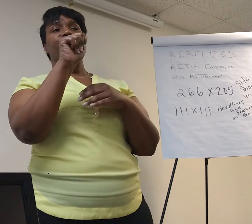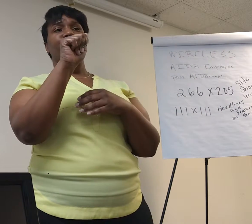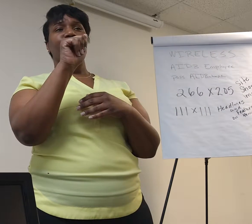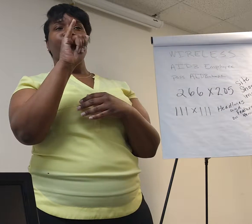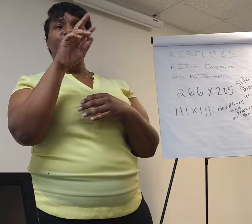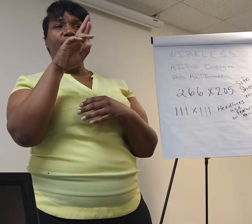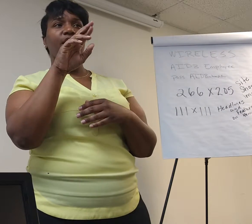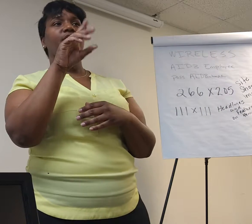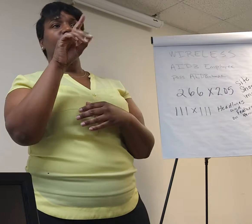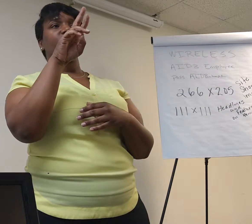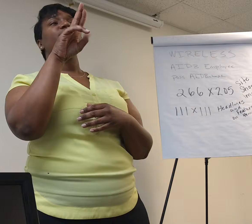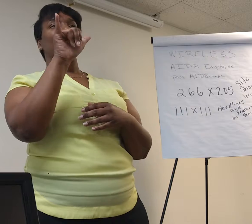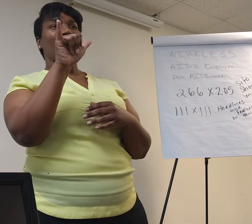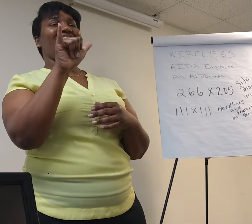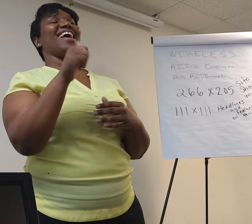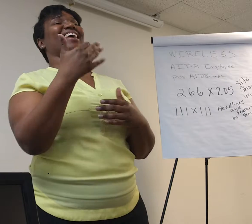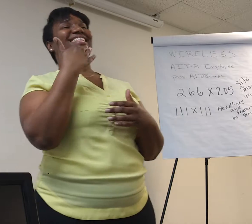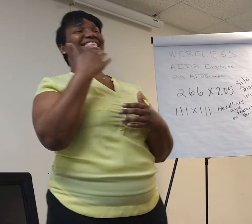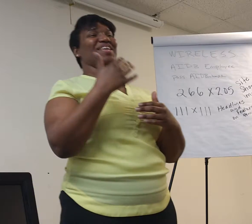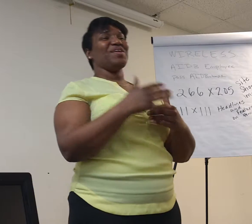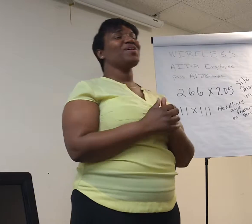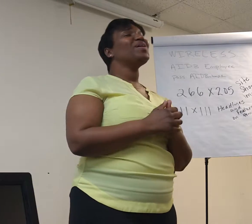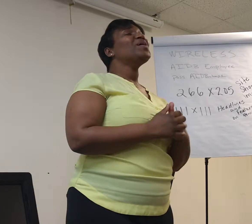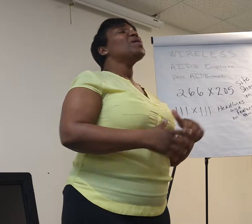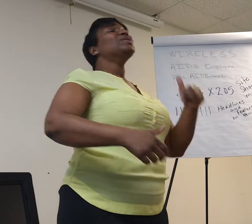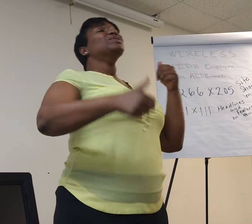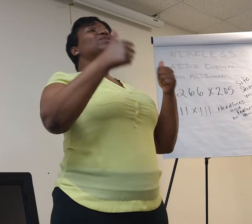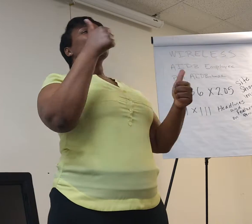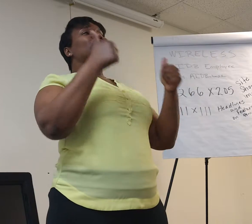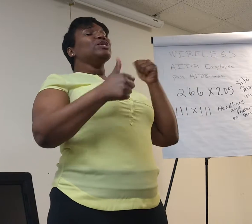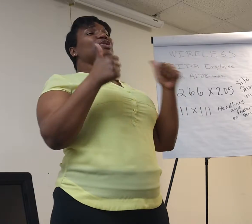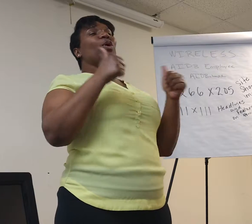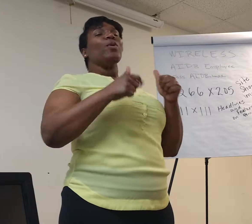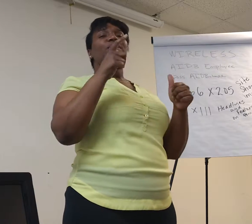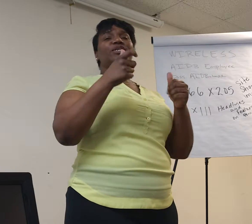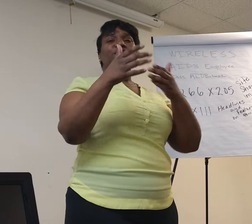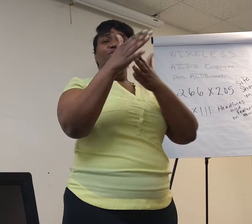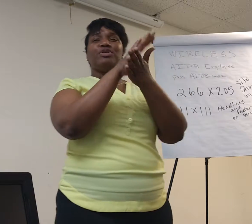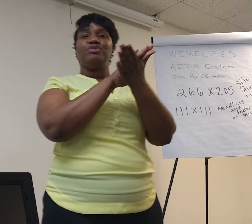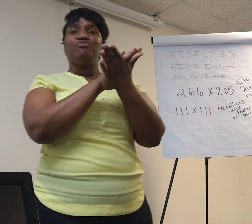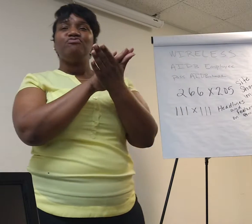All right, so when should you clean and sanitize food contact surfaces?